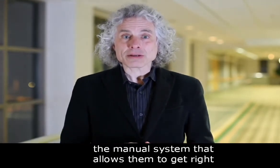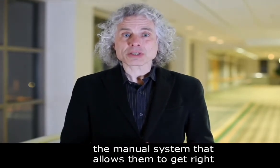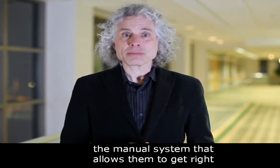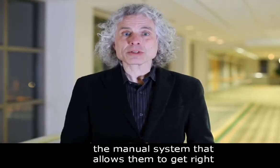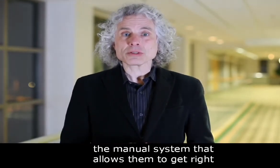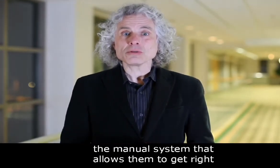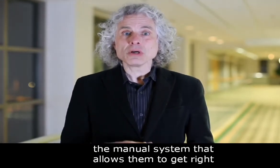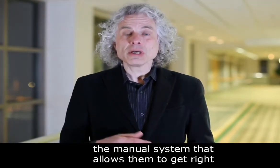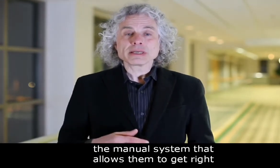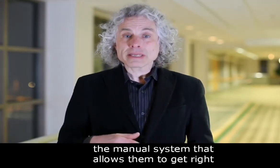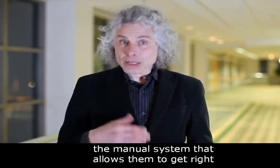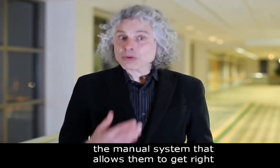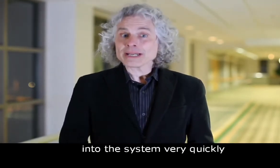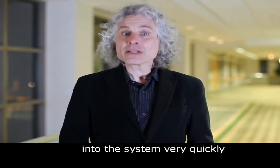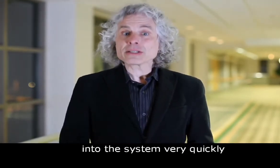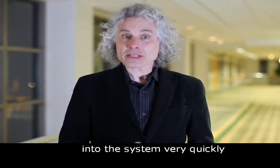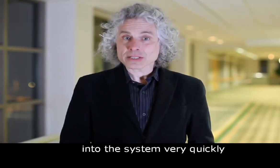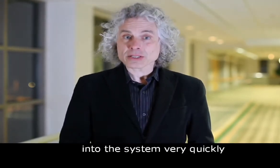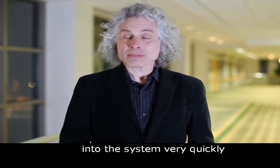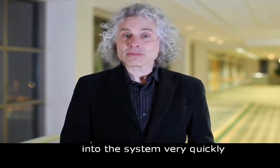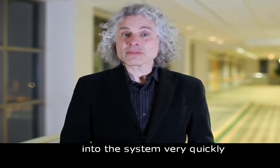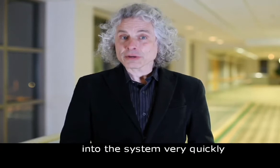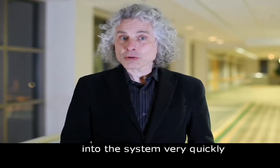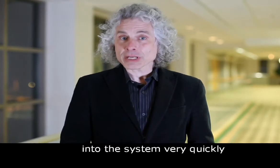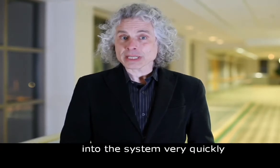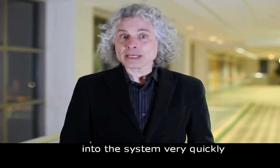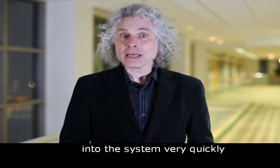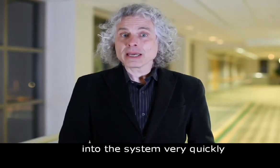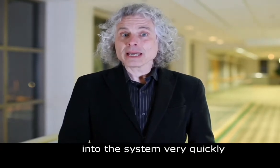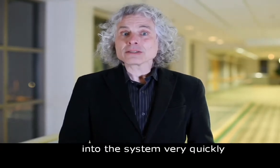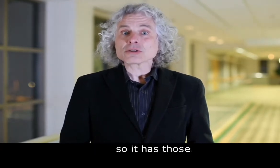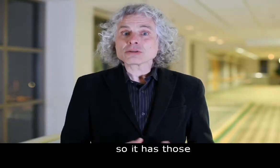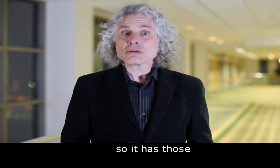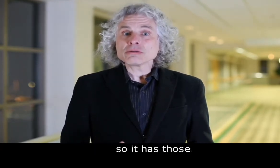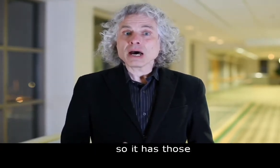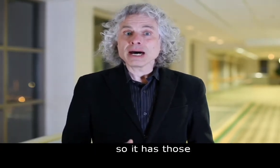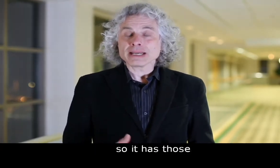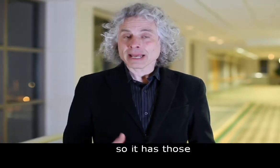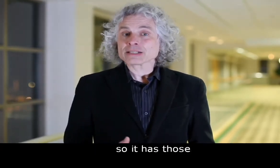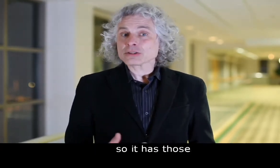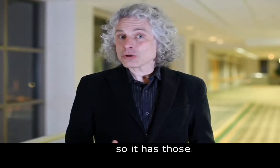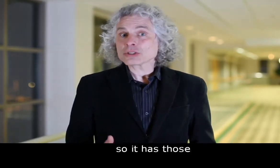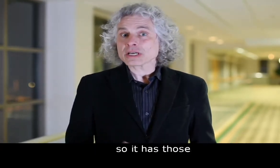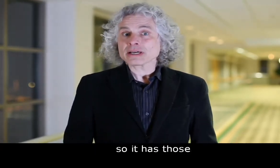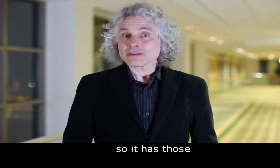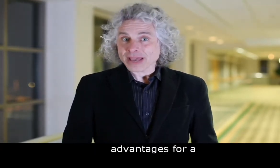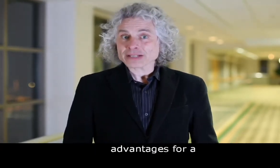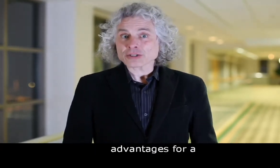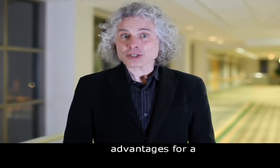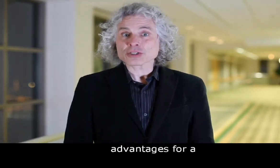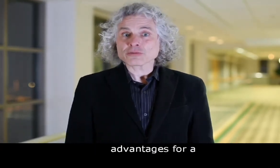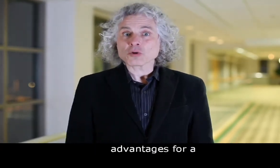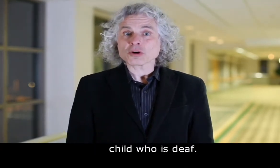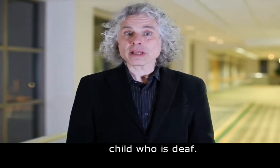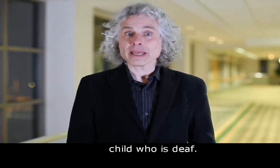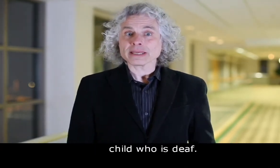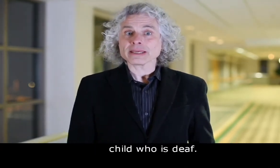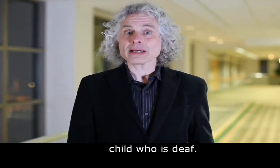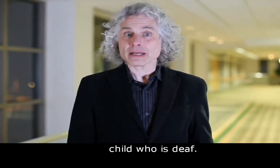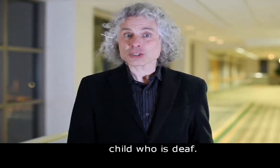them to get right into the system very quickly. And so it has those advantages for a child